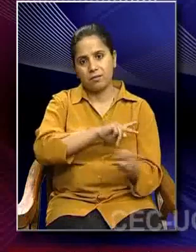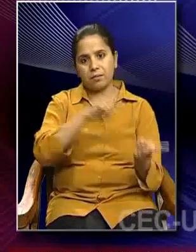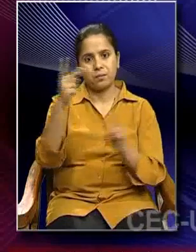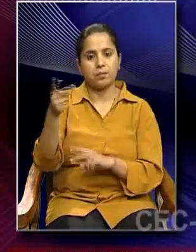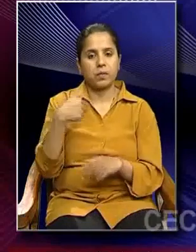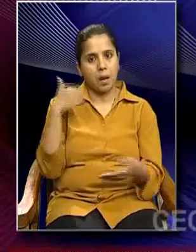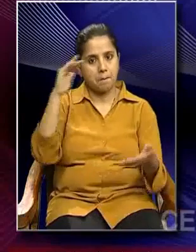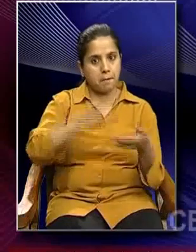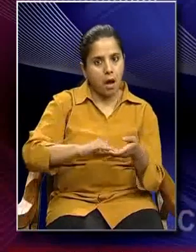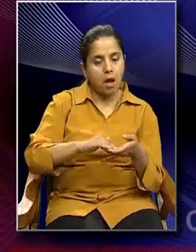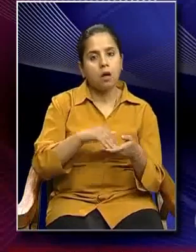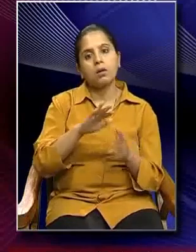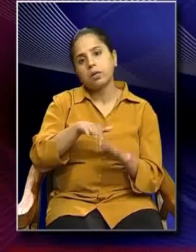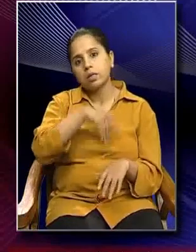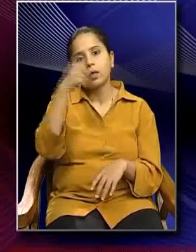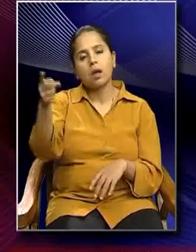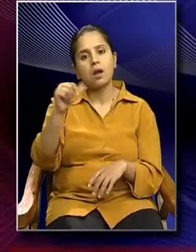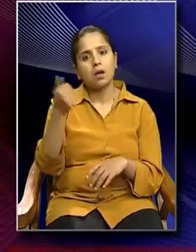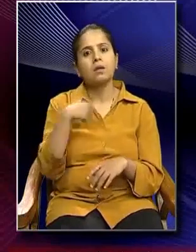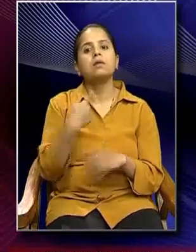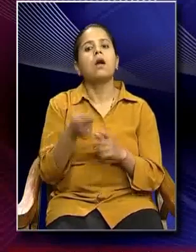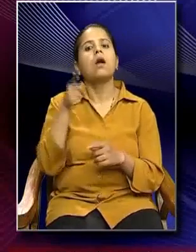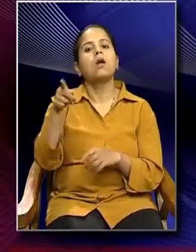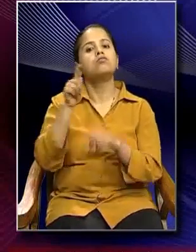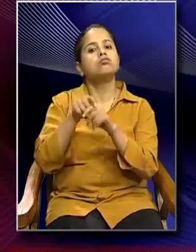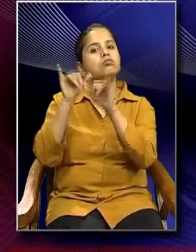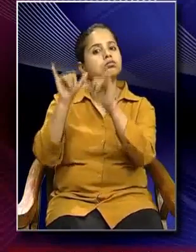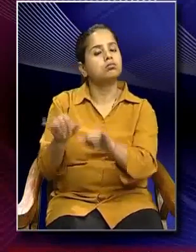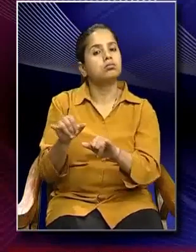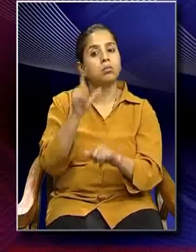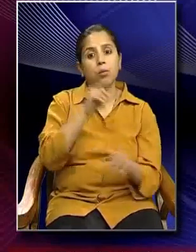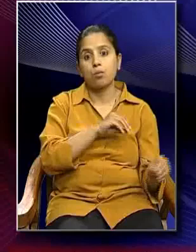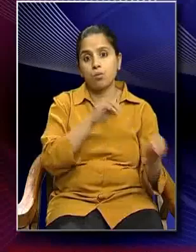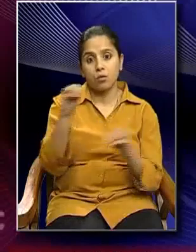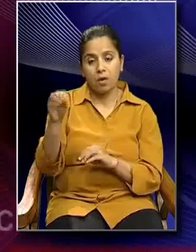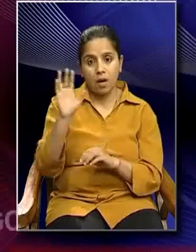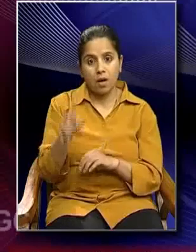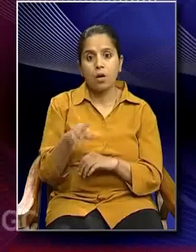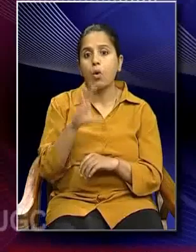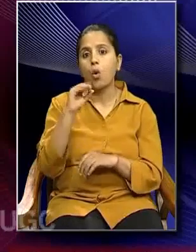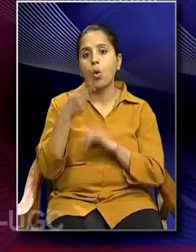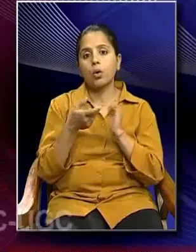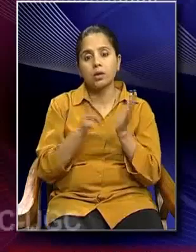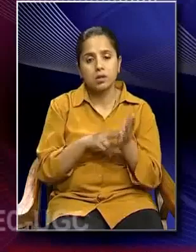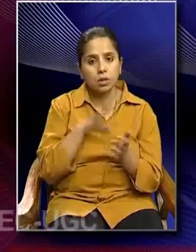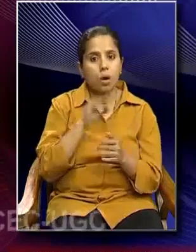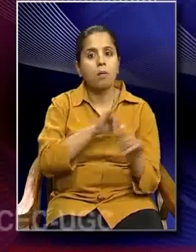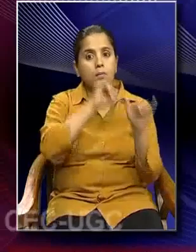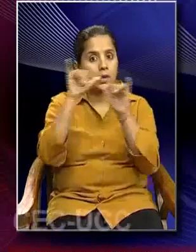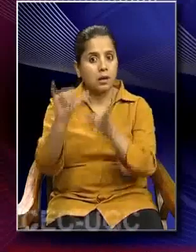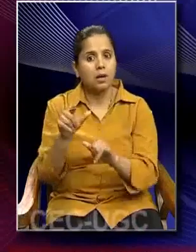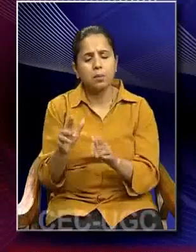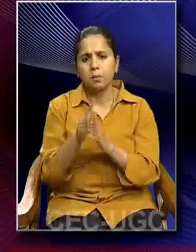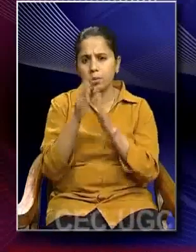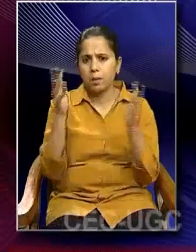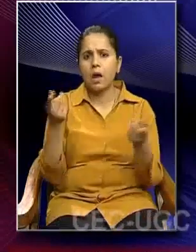into marriages and then they are going for procreation. So when these migrants move from place of origin to place of destination, huge